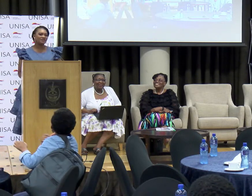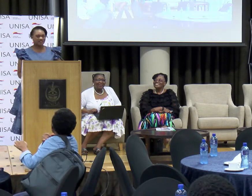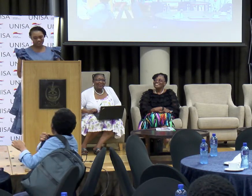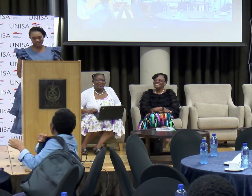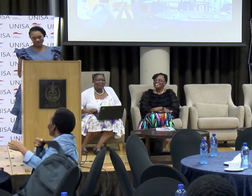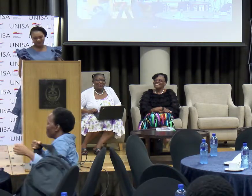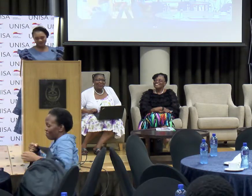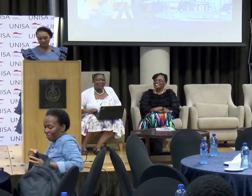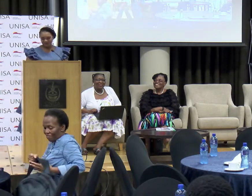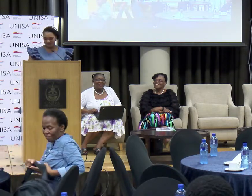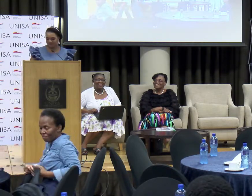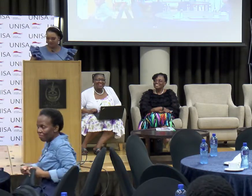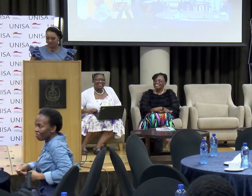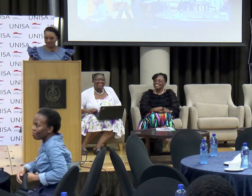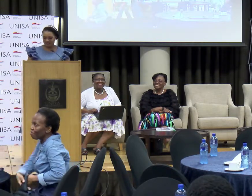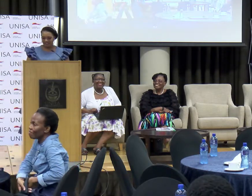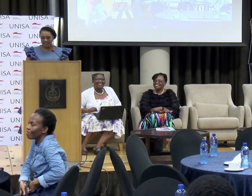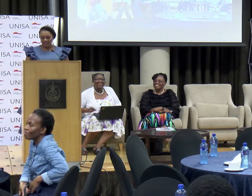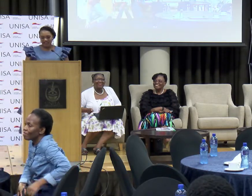mother language.